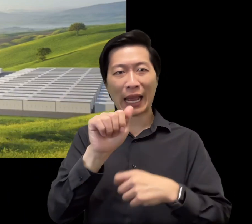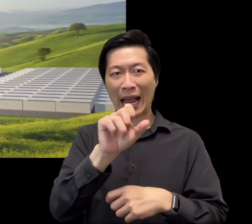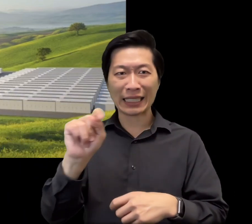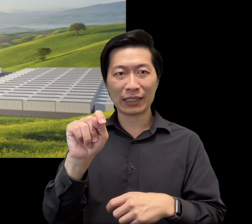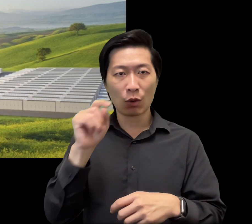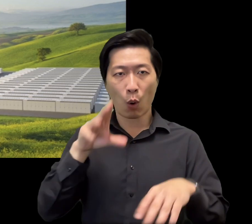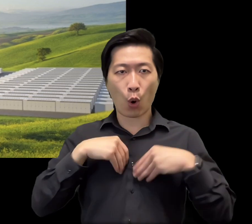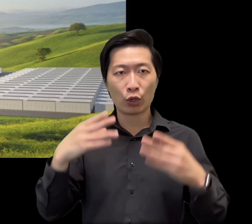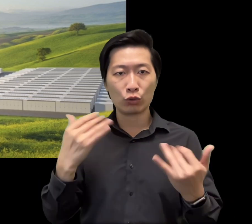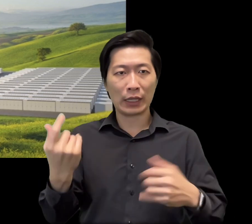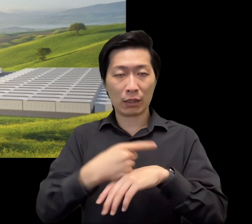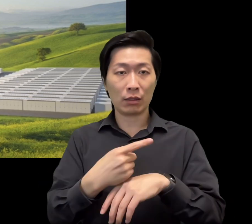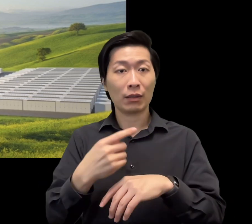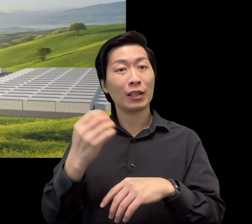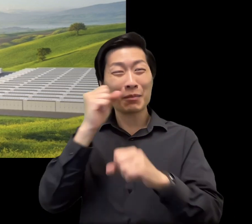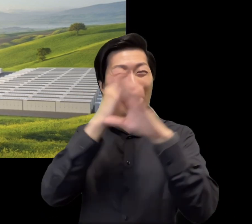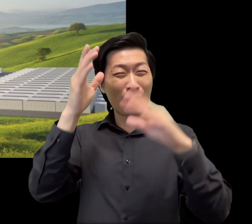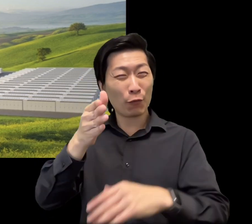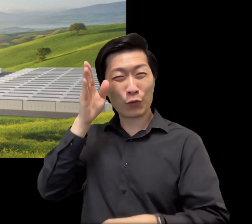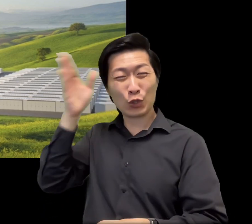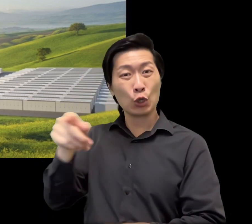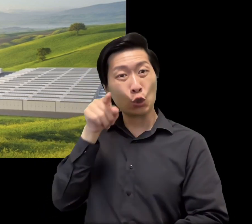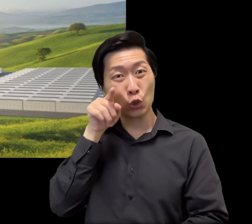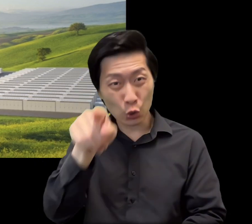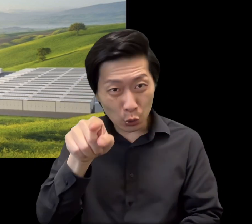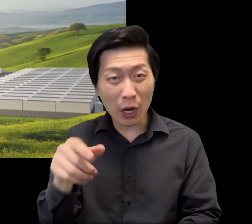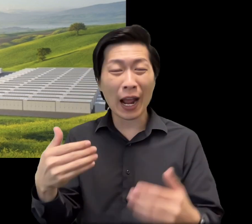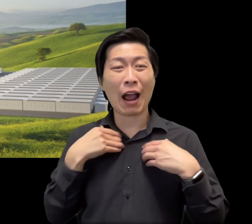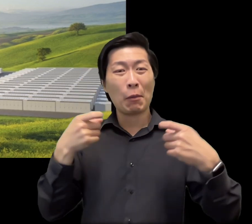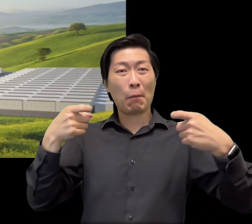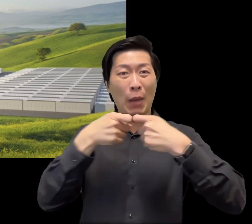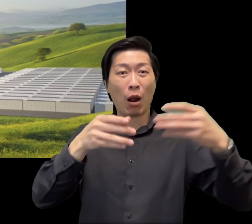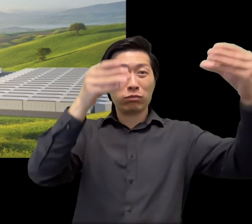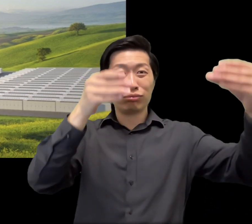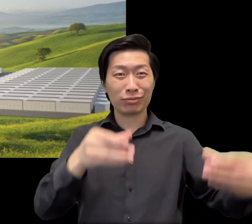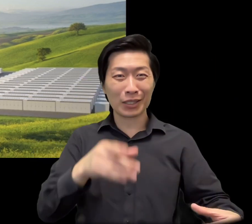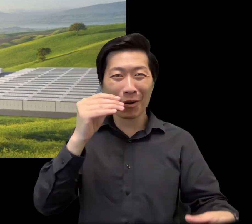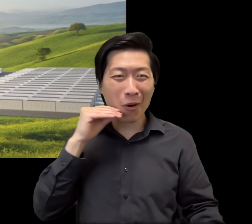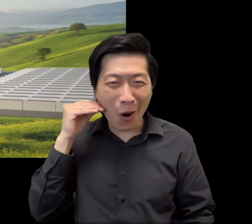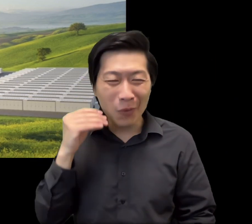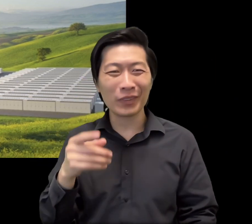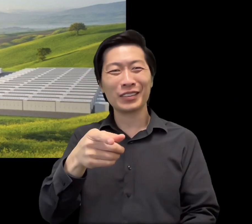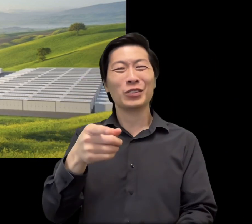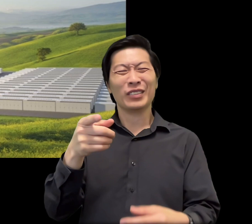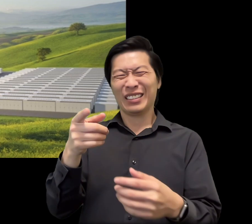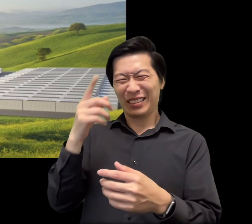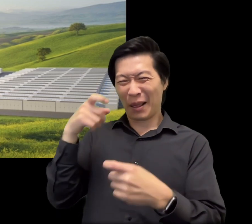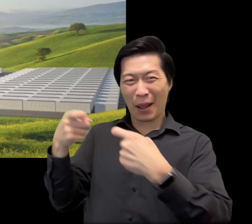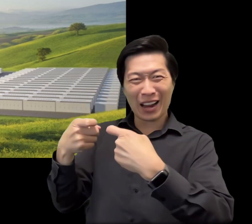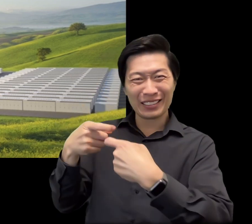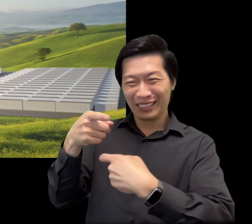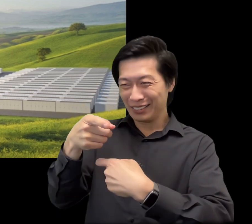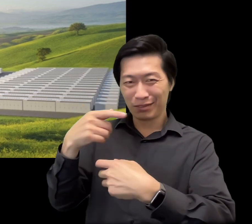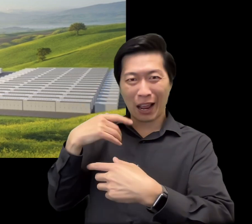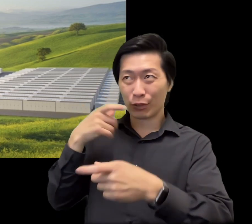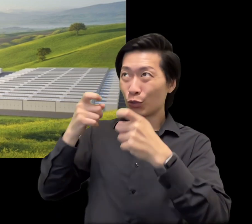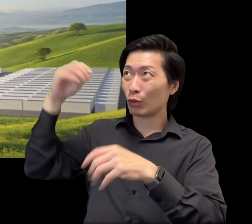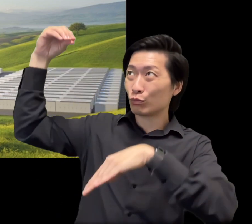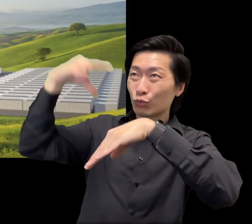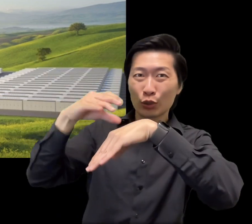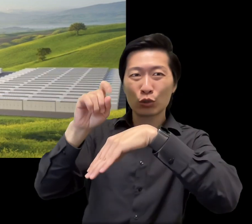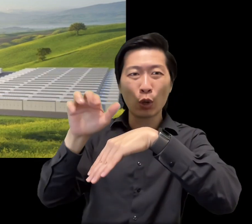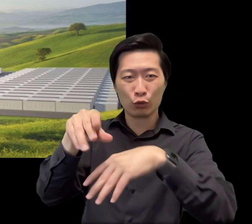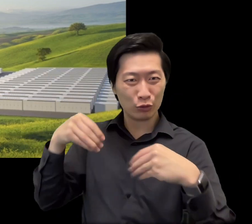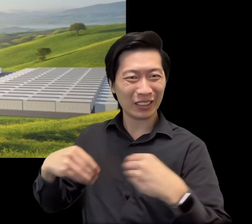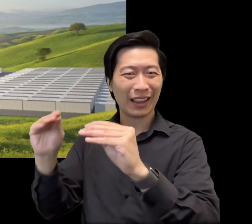You with your Powerwall, or of the future, you with your Powerwall and solar roof, sold to you by a company like Tesla. So I see this insane convergence